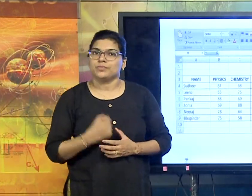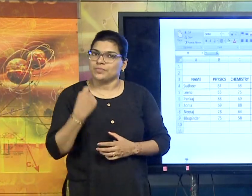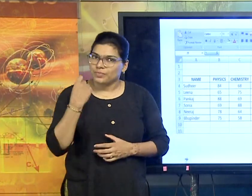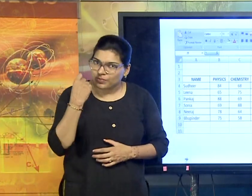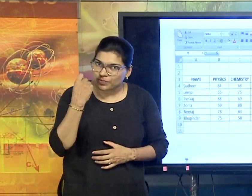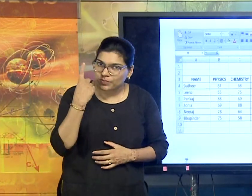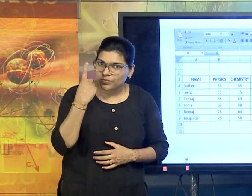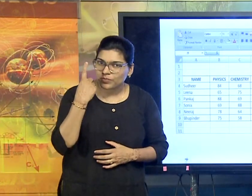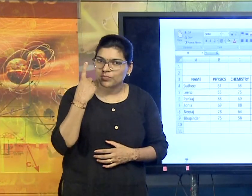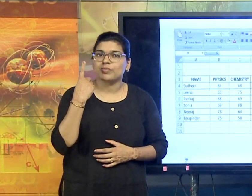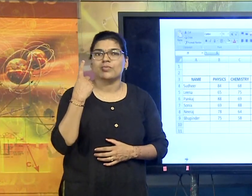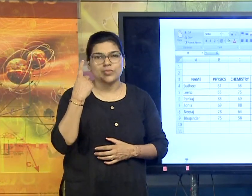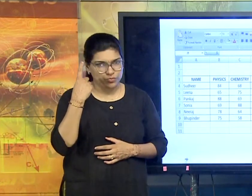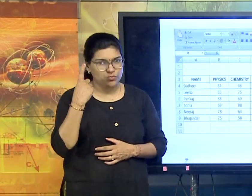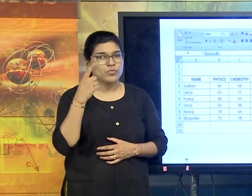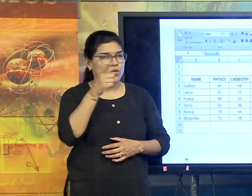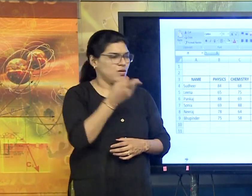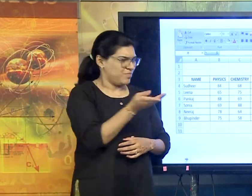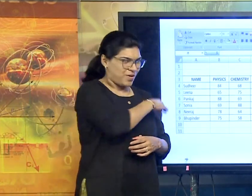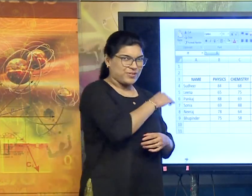automatically. I hope you understand.